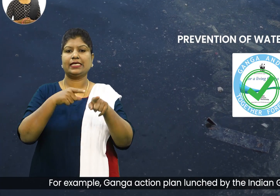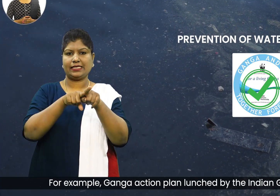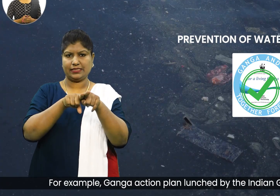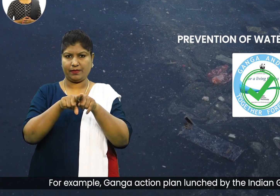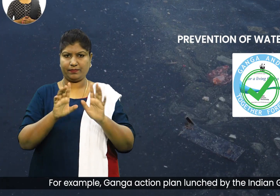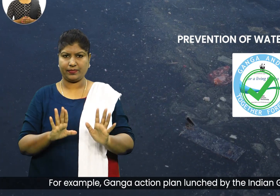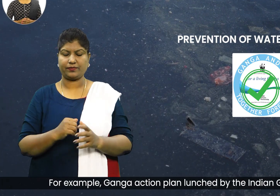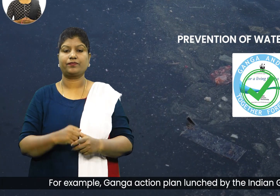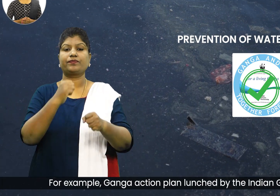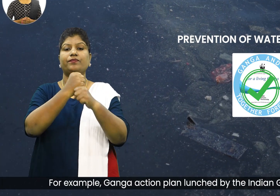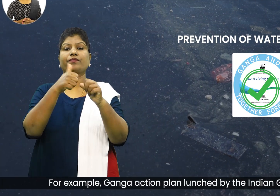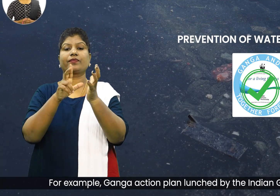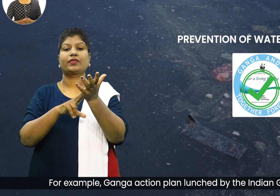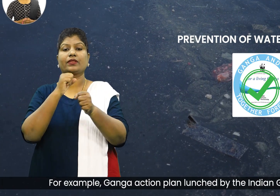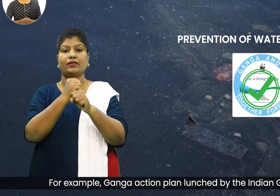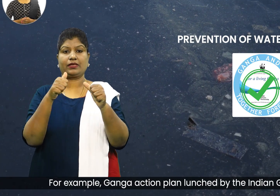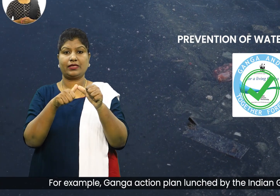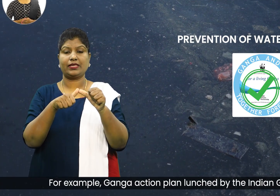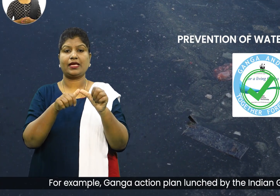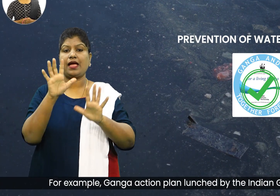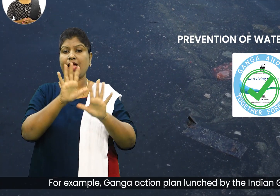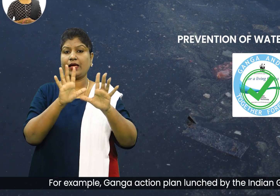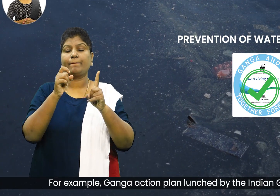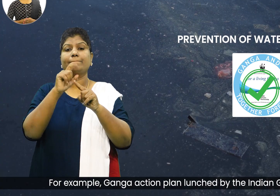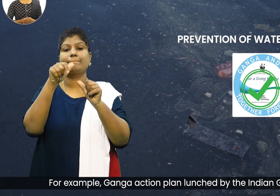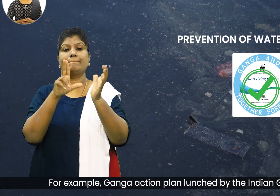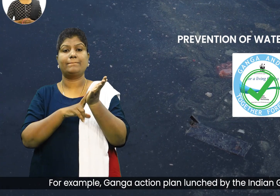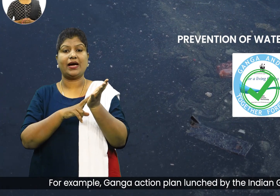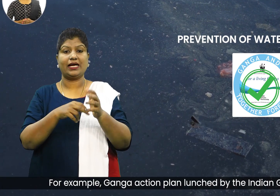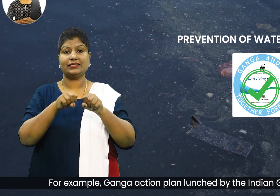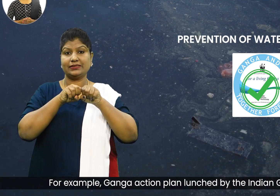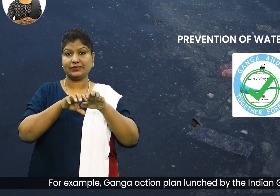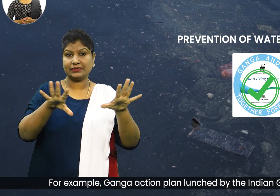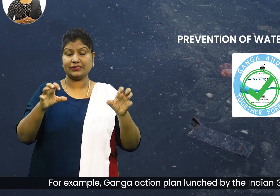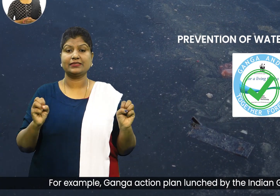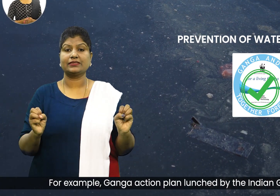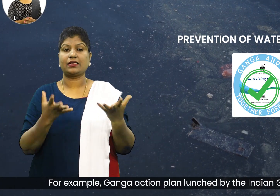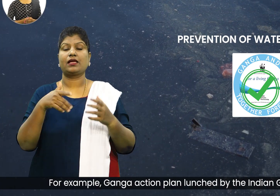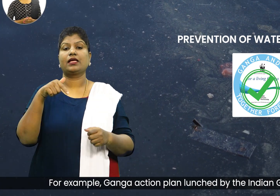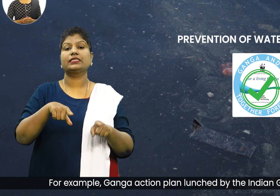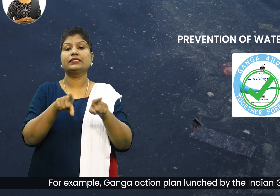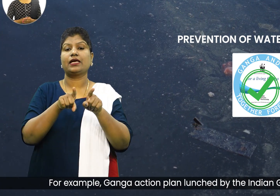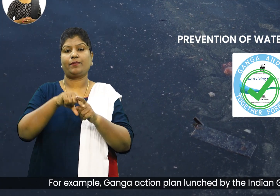example, Ganga Action Plan launched by the Indian government.